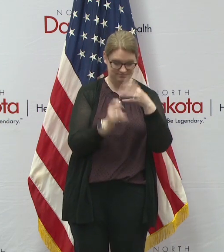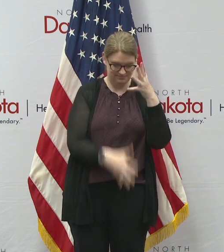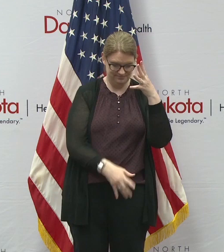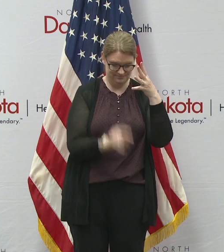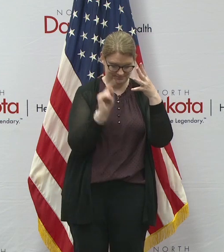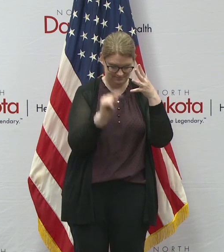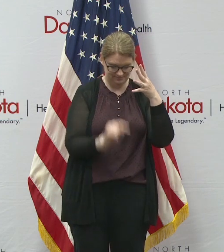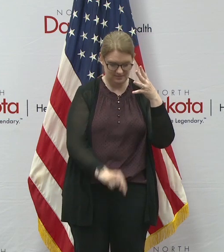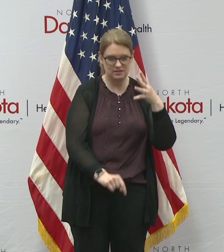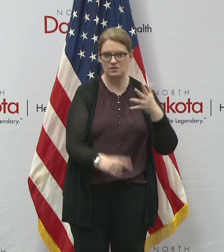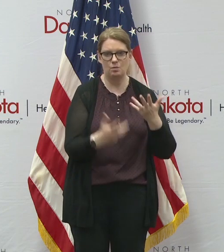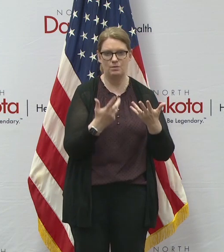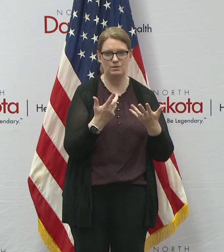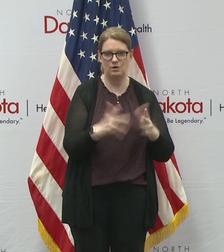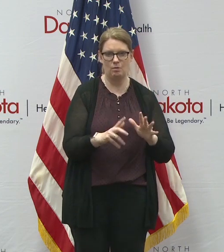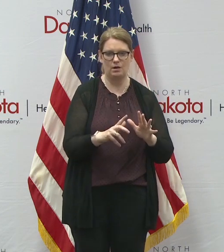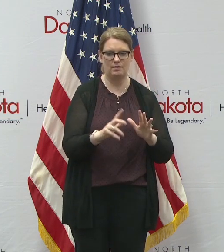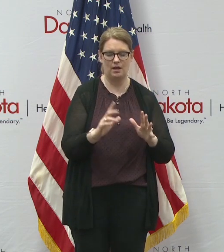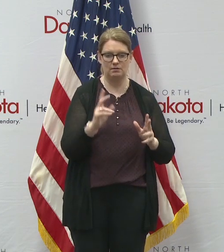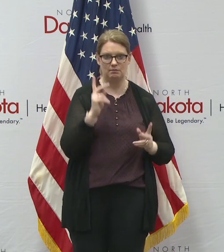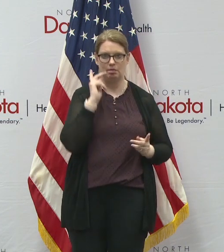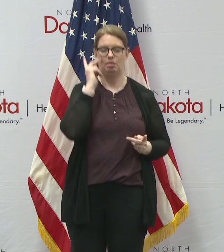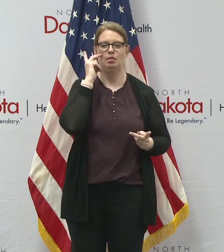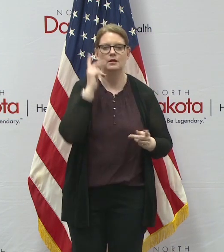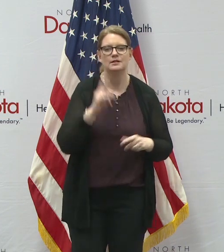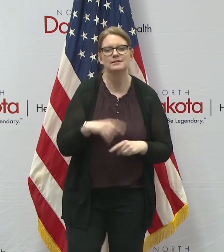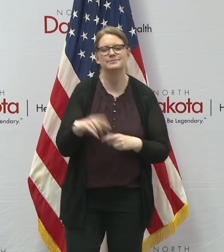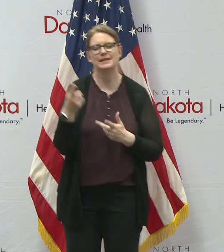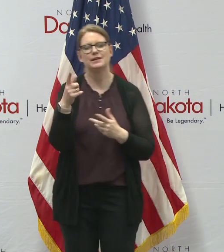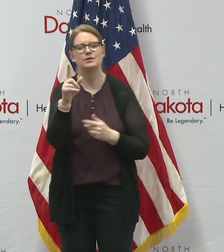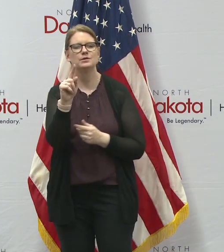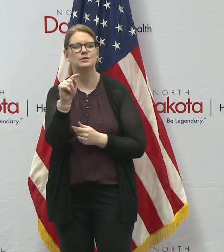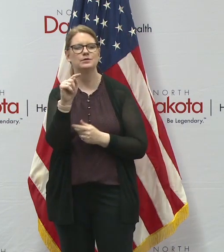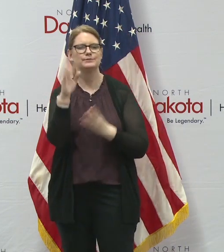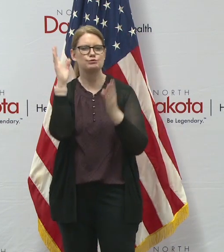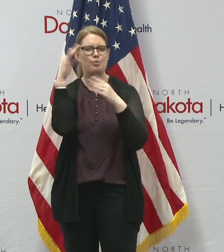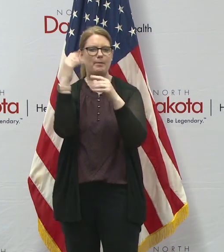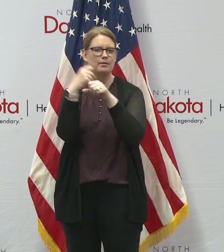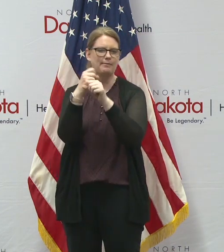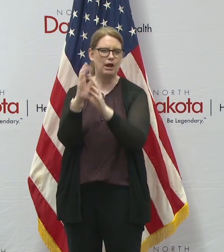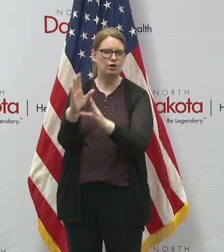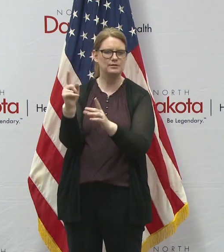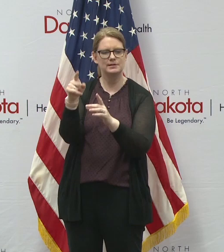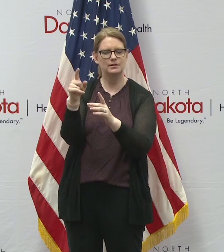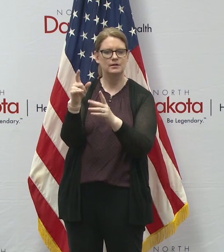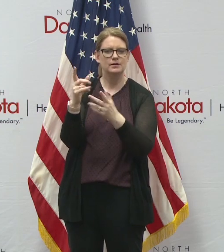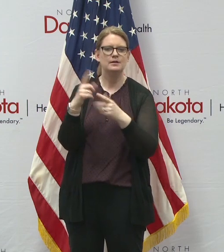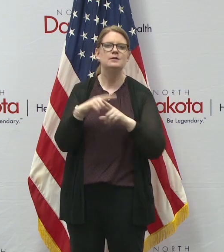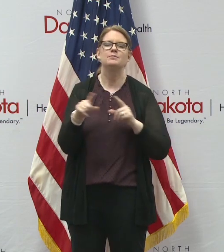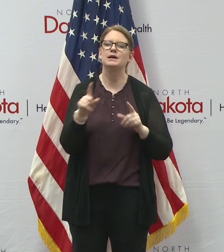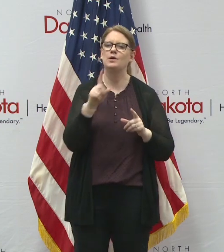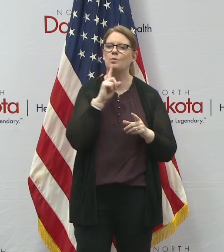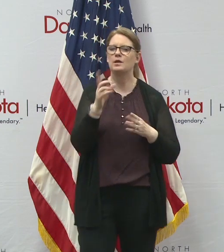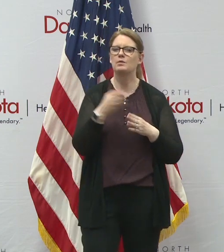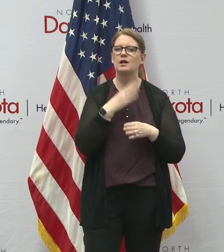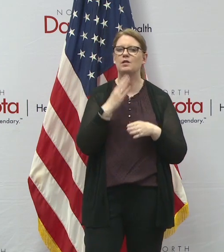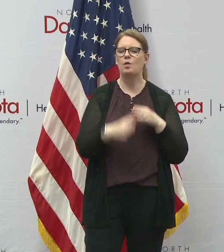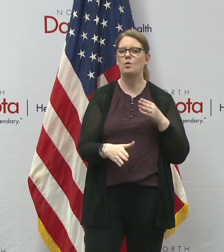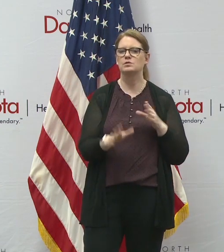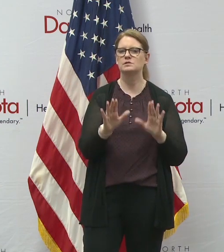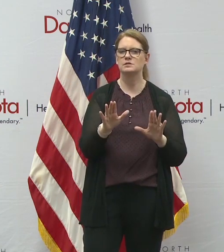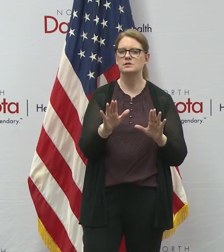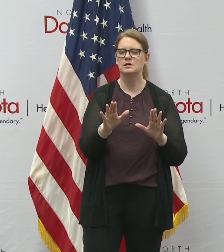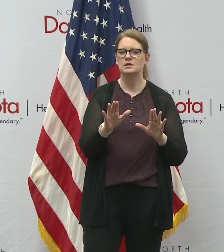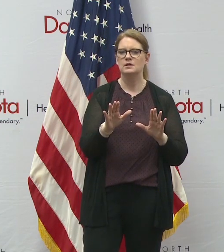when we don't need to. But when you use the word, I don't say troublemakers, I think want to maybe just close with some thoughts about what we announced yesterday